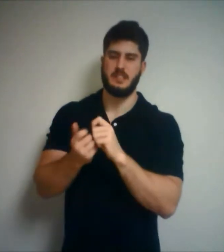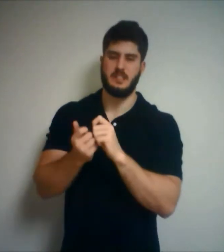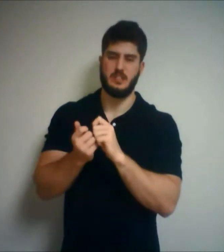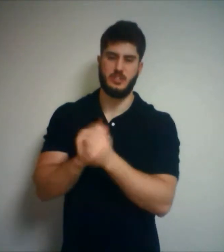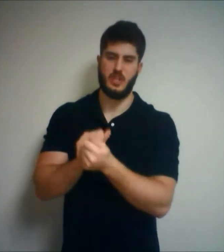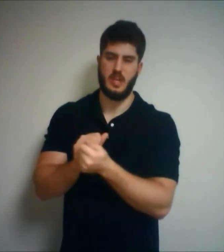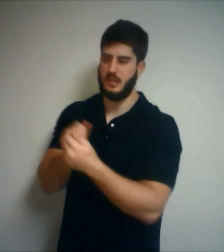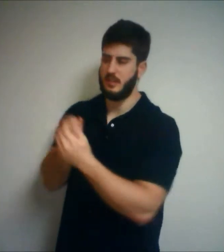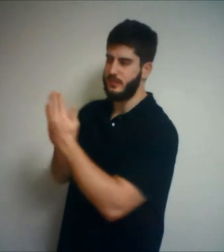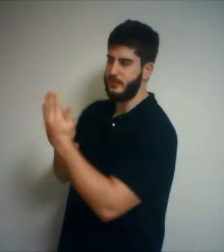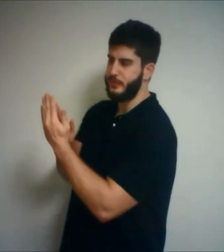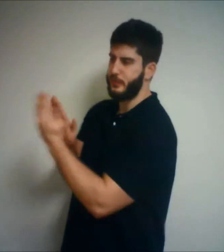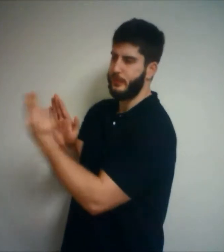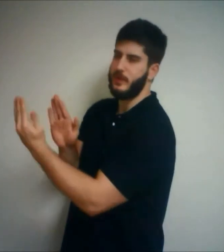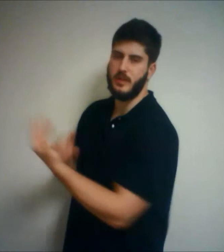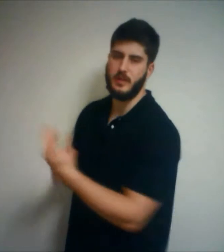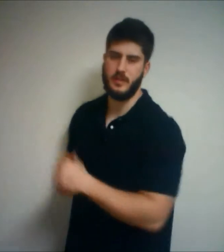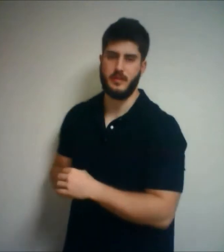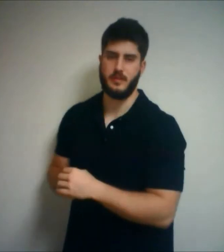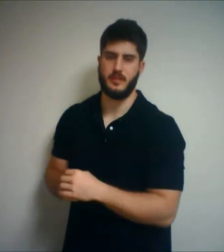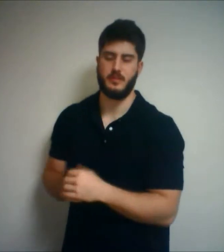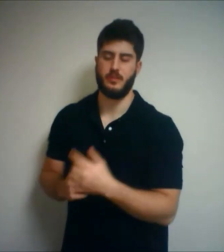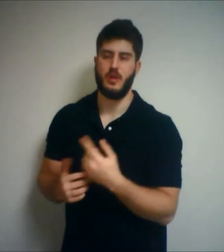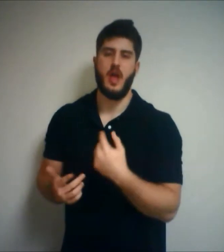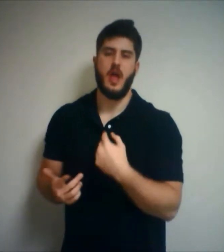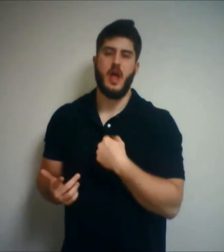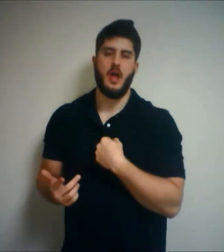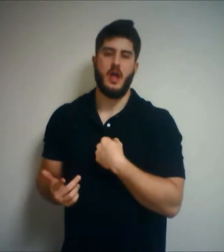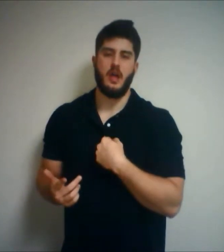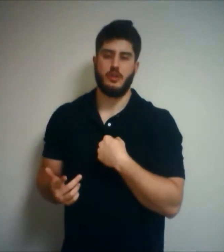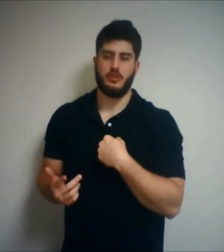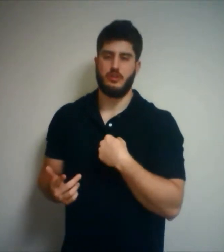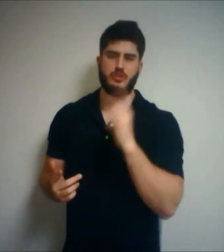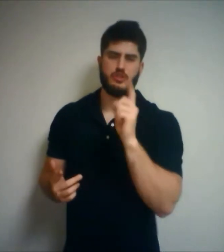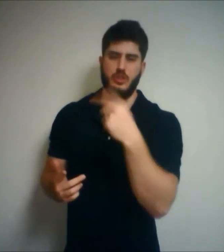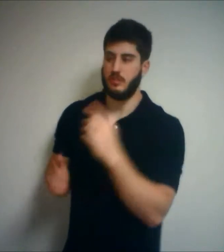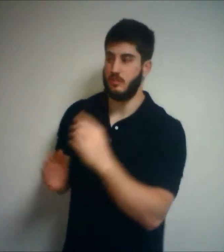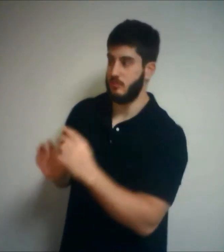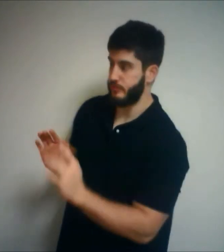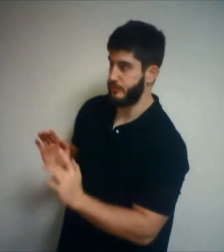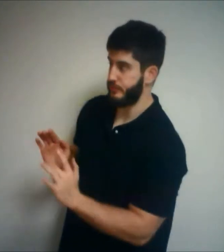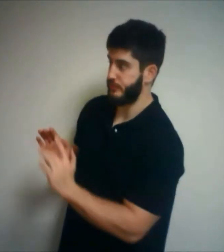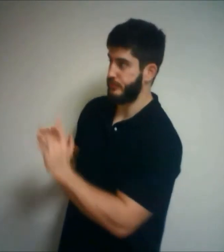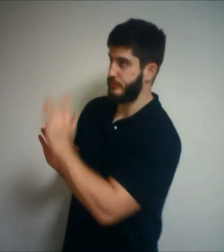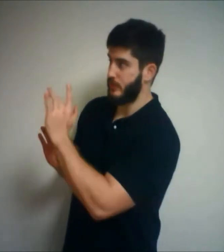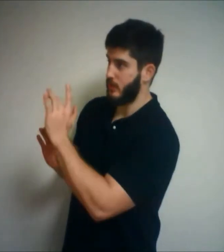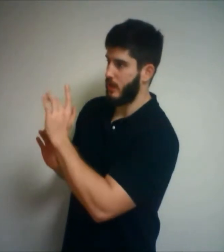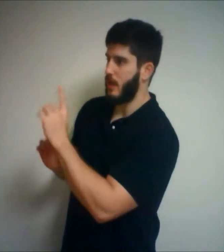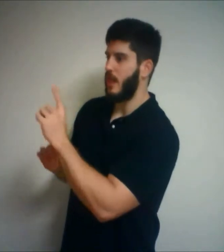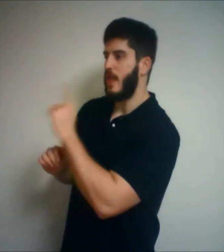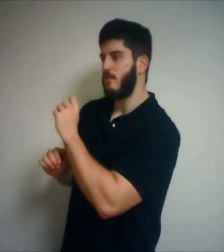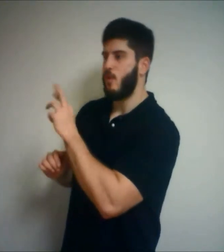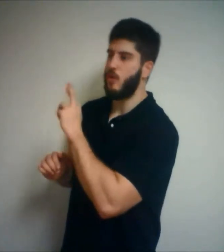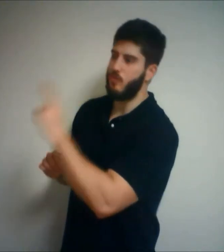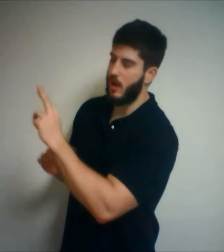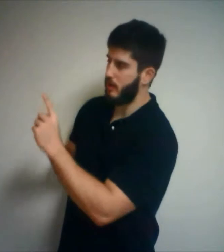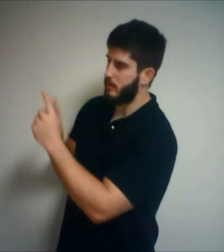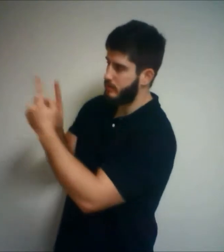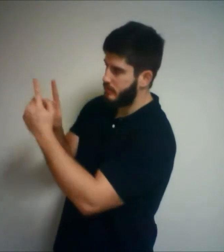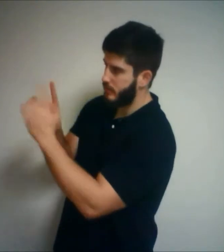of a column because literally I hover over either the right or the left edge of the header until